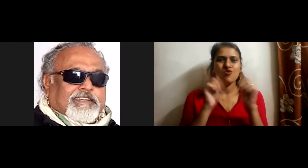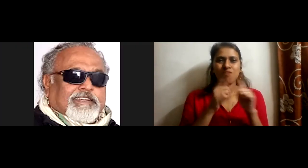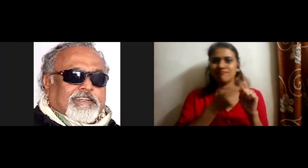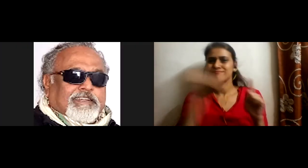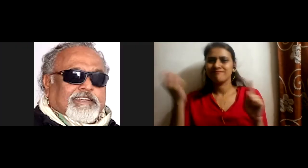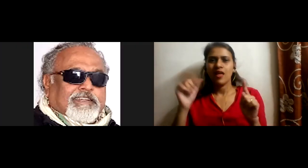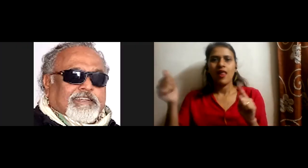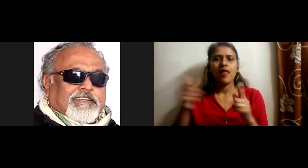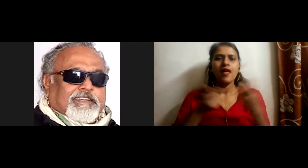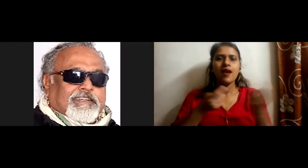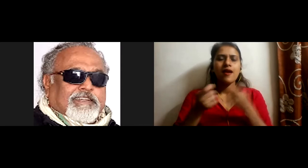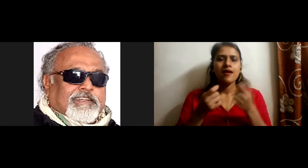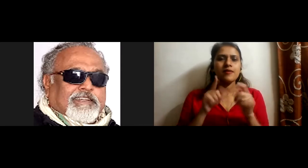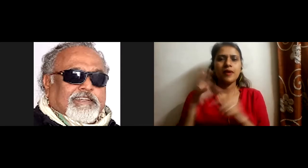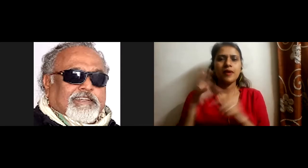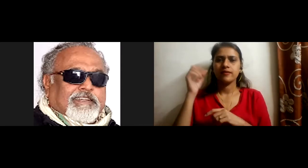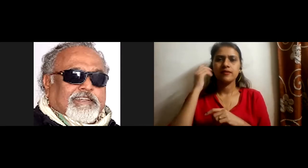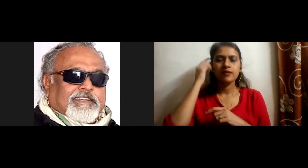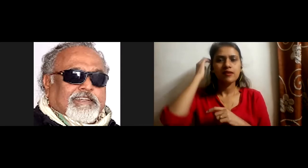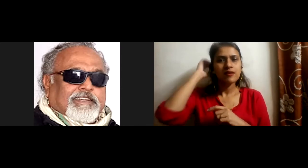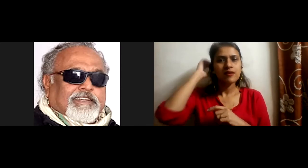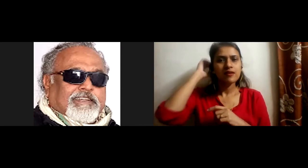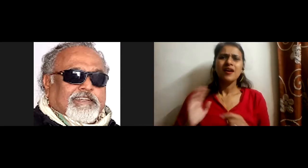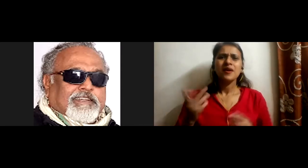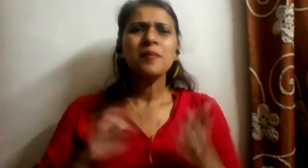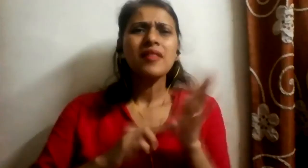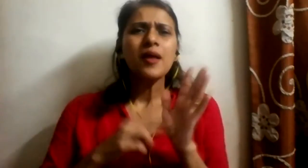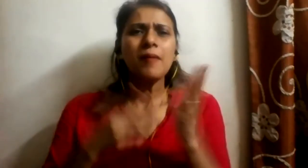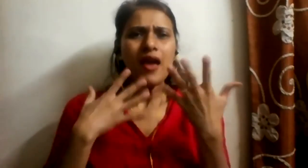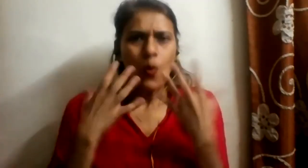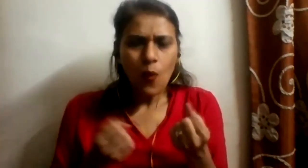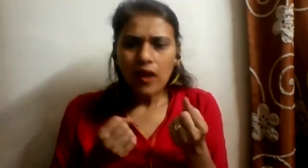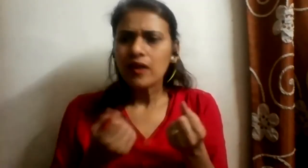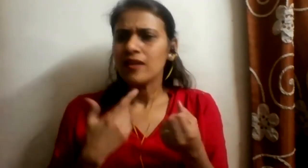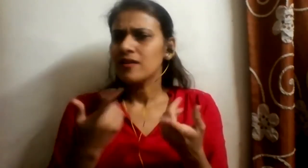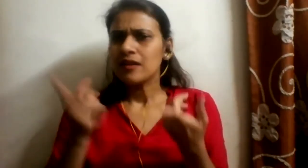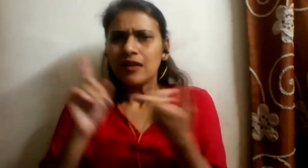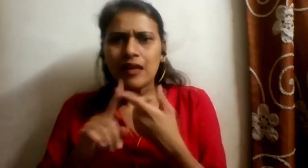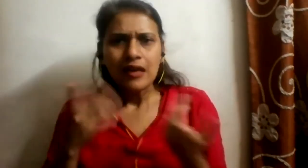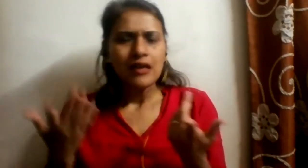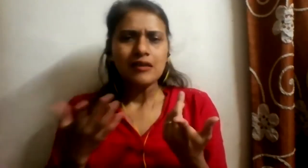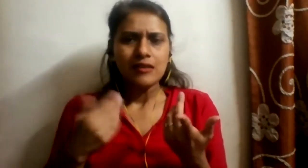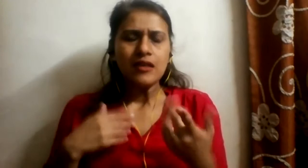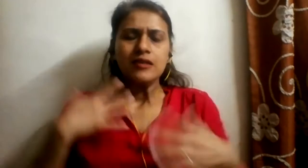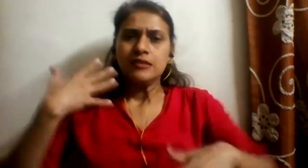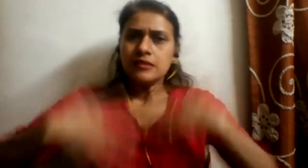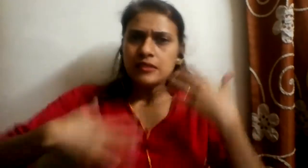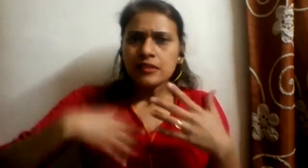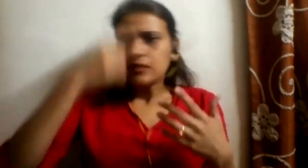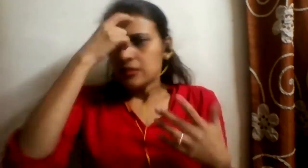But I want to say that I have to defend myself that due to lack of incidents, sometimes we suffer. True. And